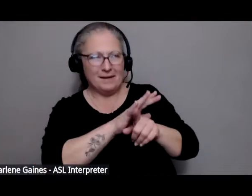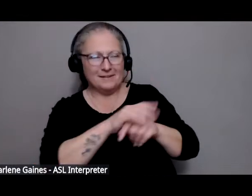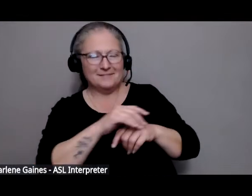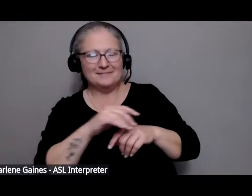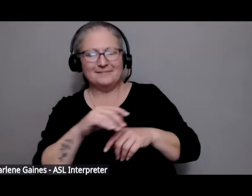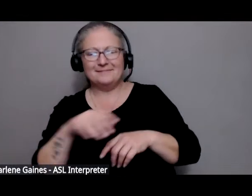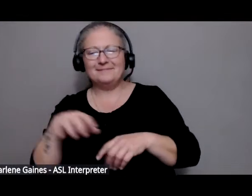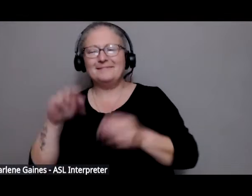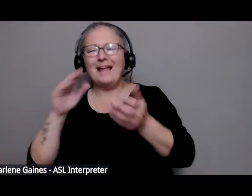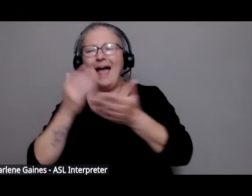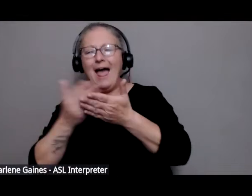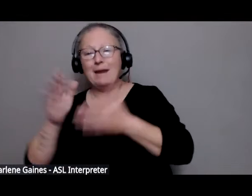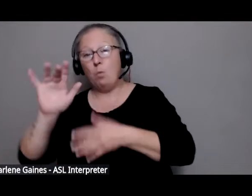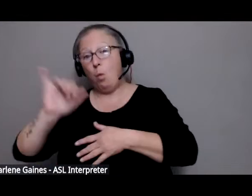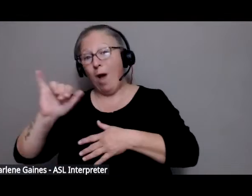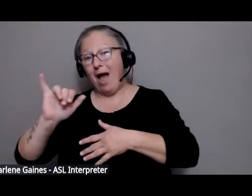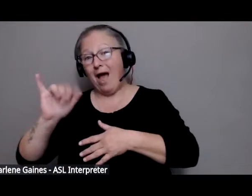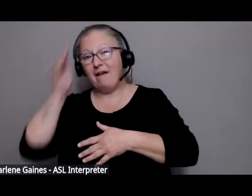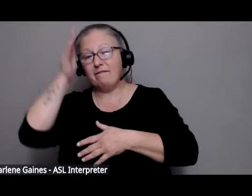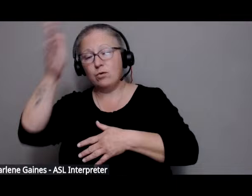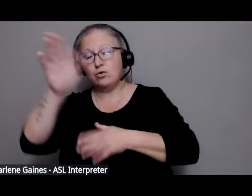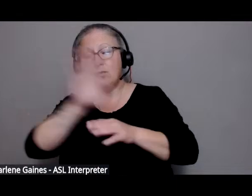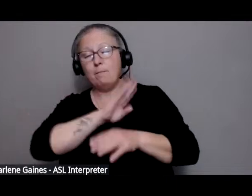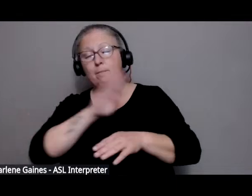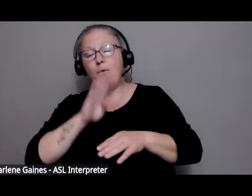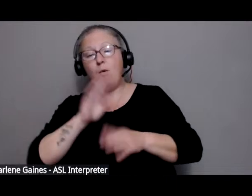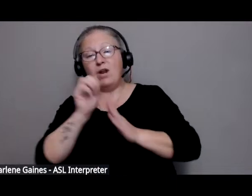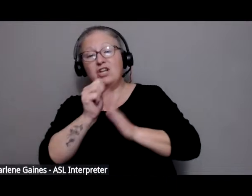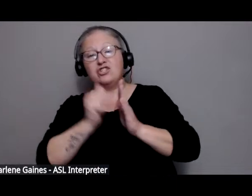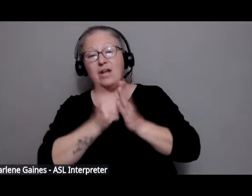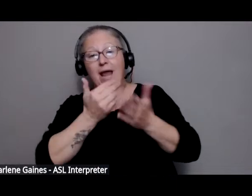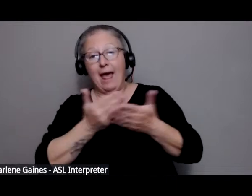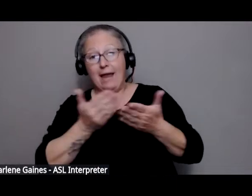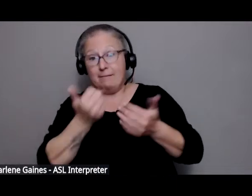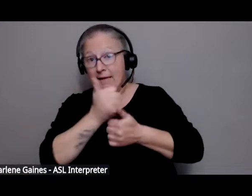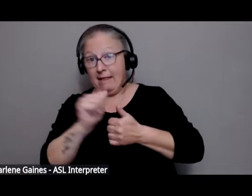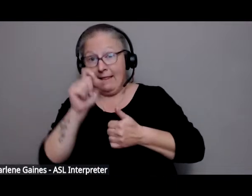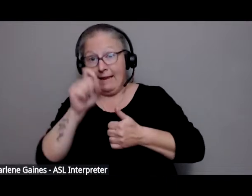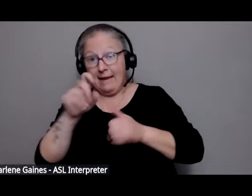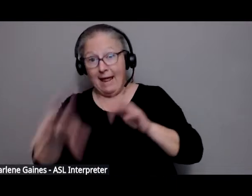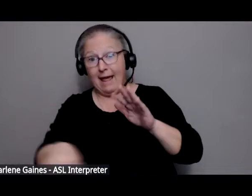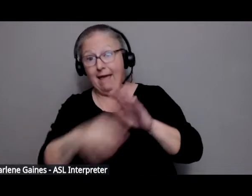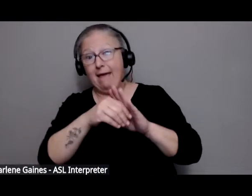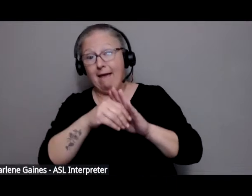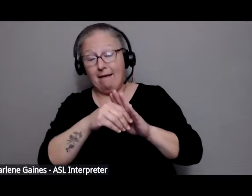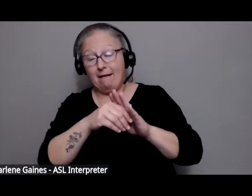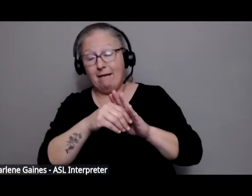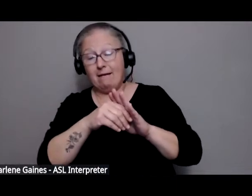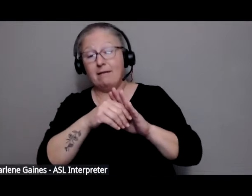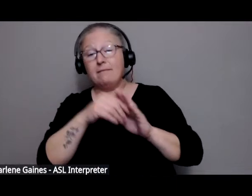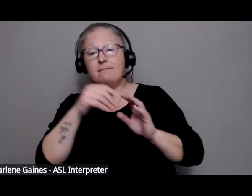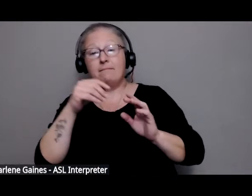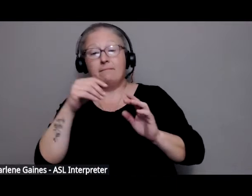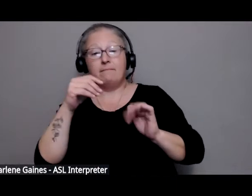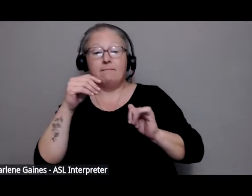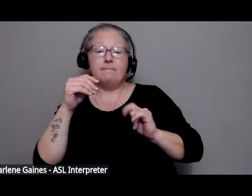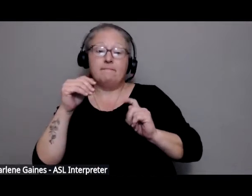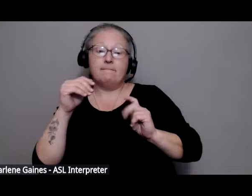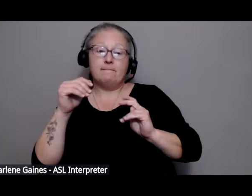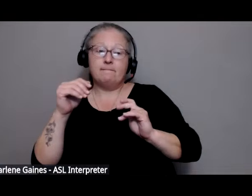Y, future board agenda items, anybody need anything added to that?